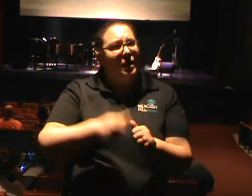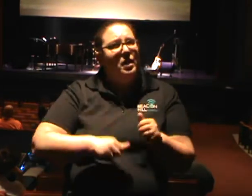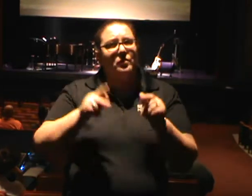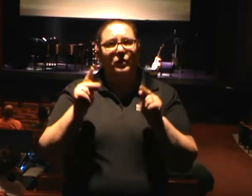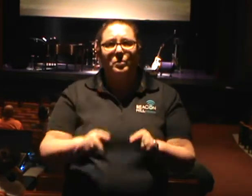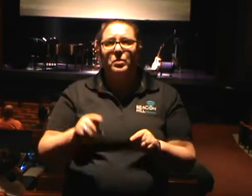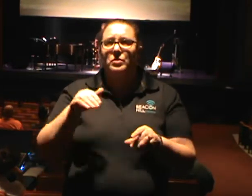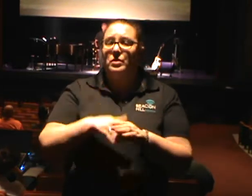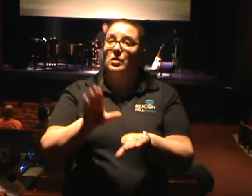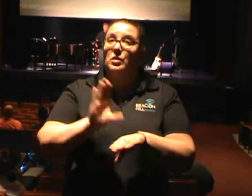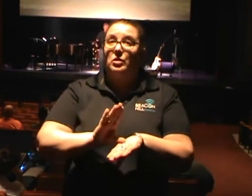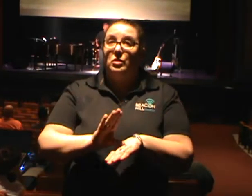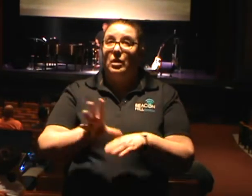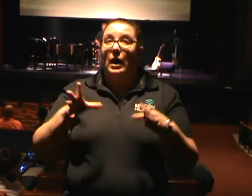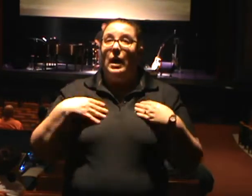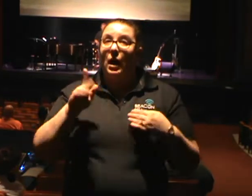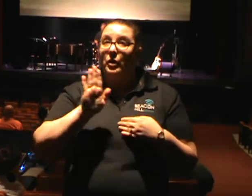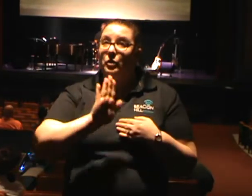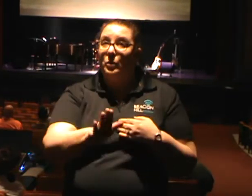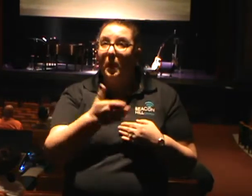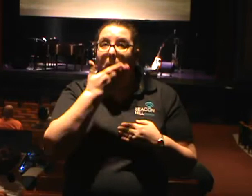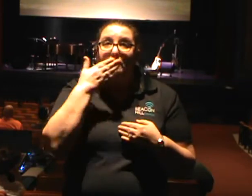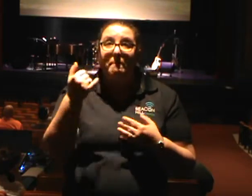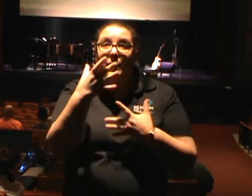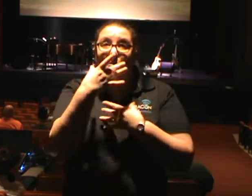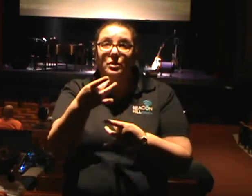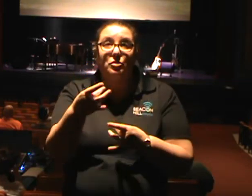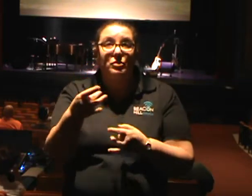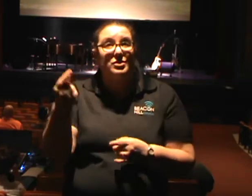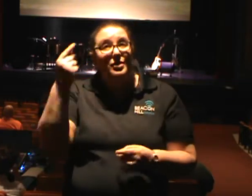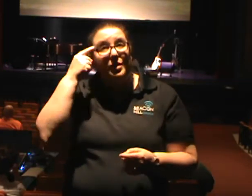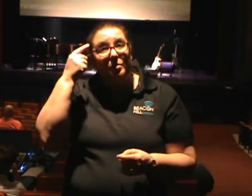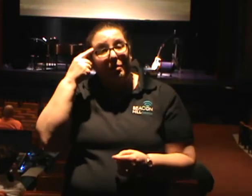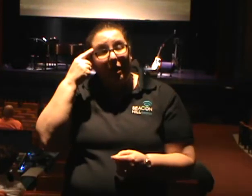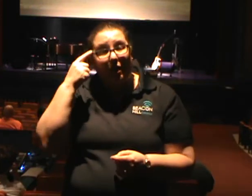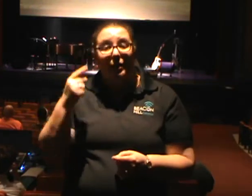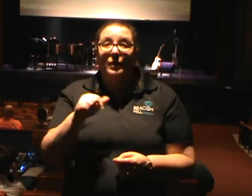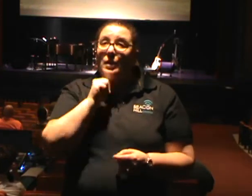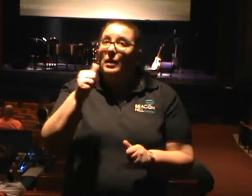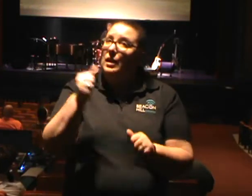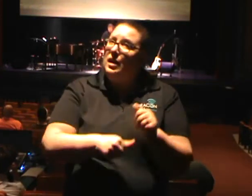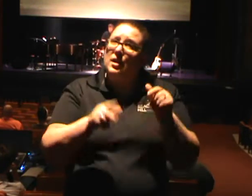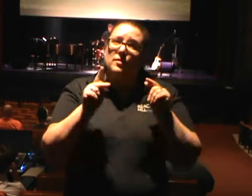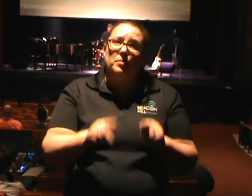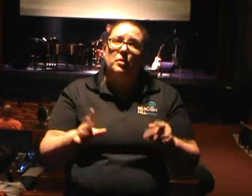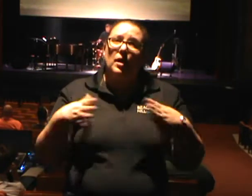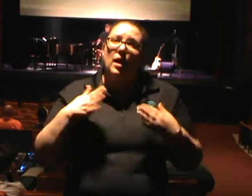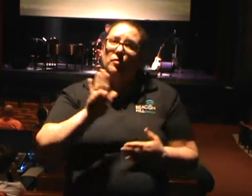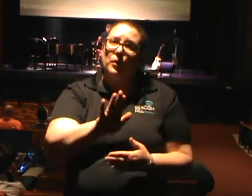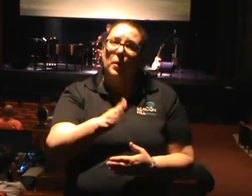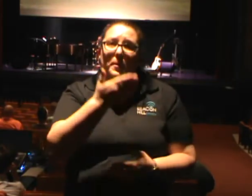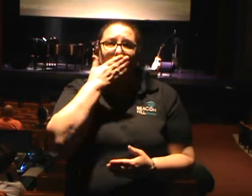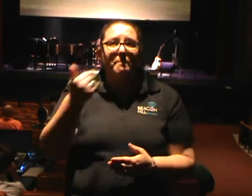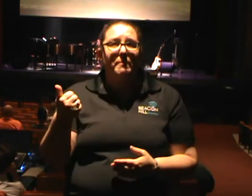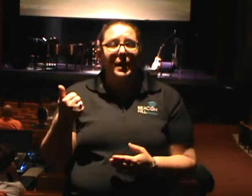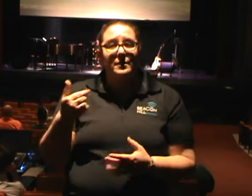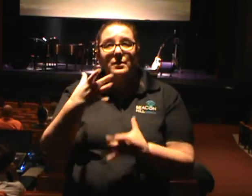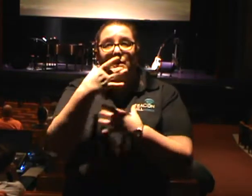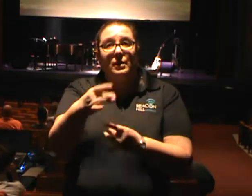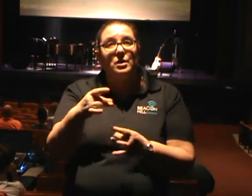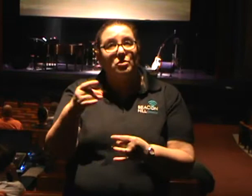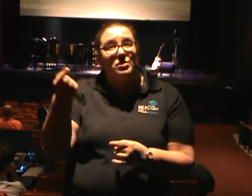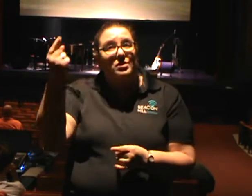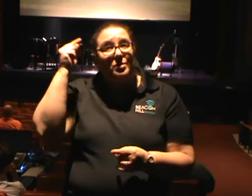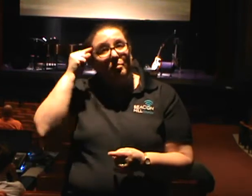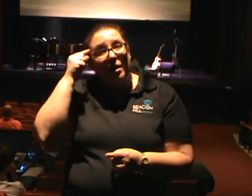has your best interest in mind. Did you hear me? Not everyone in the church has your best interest in mind. Look what the first